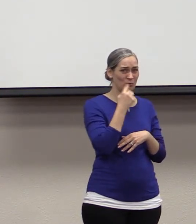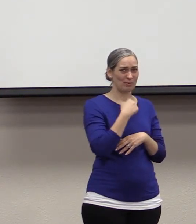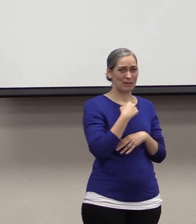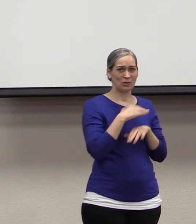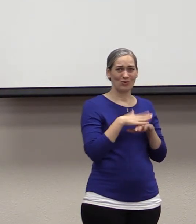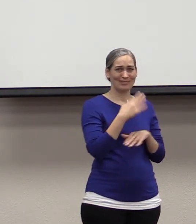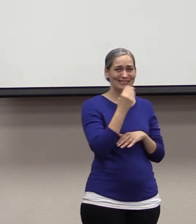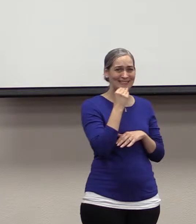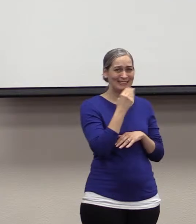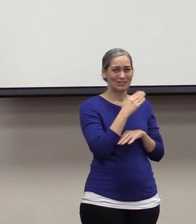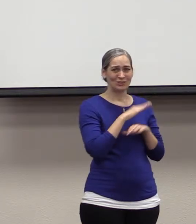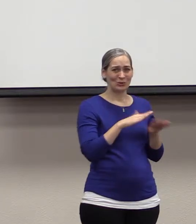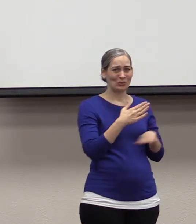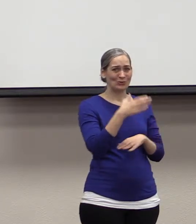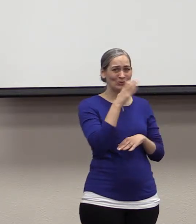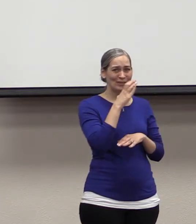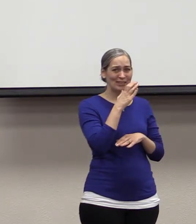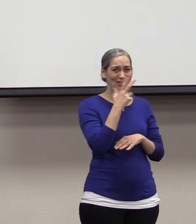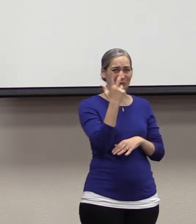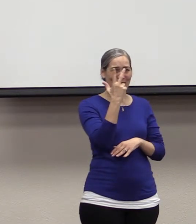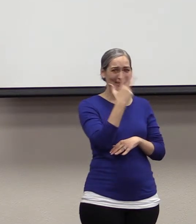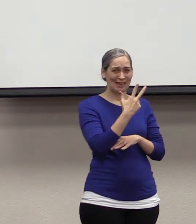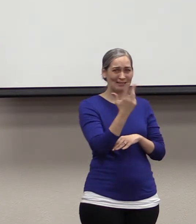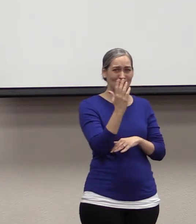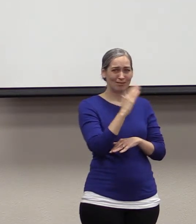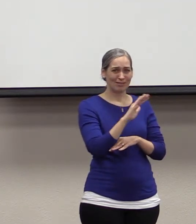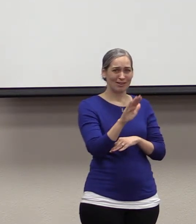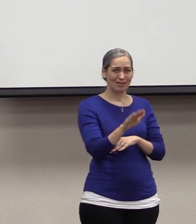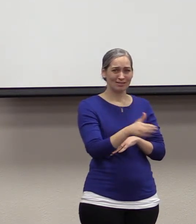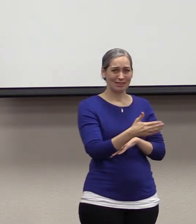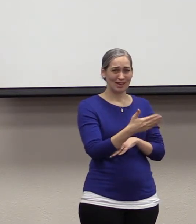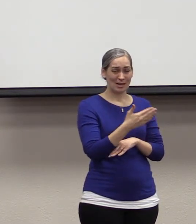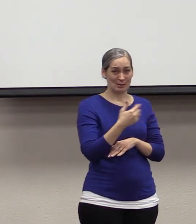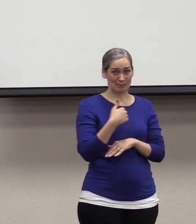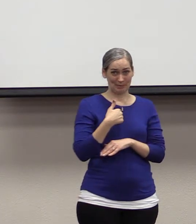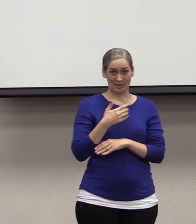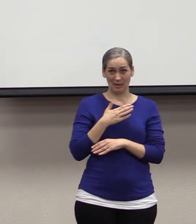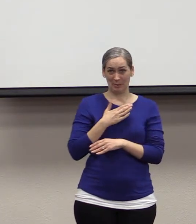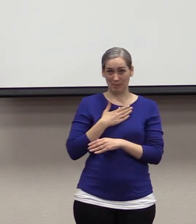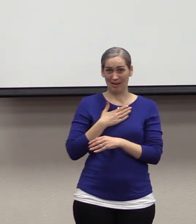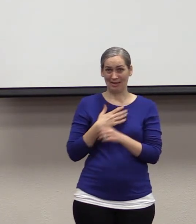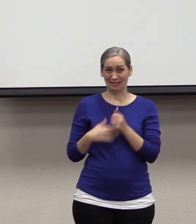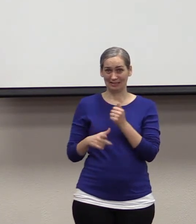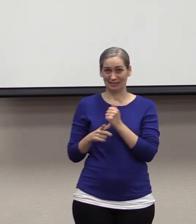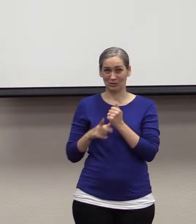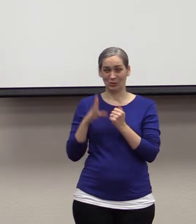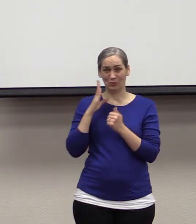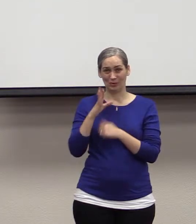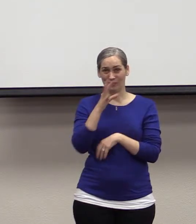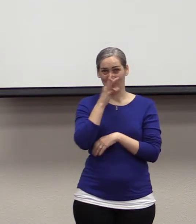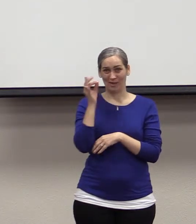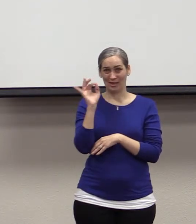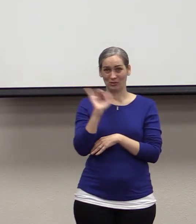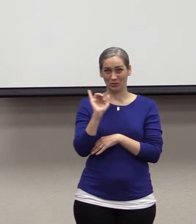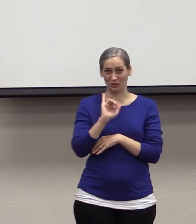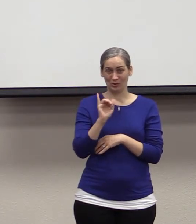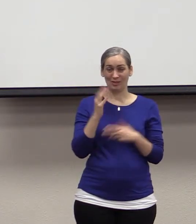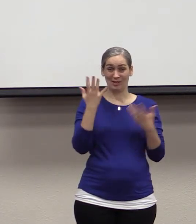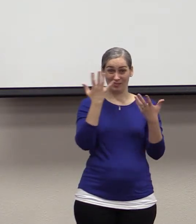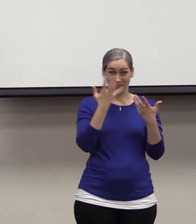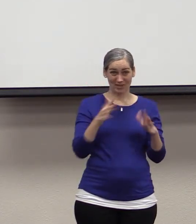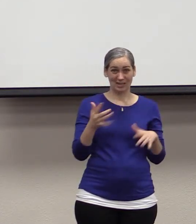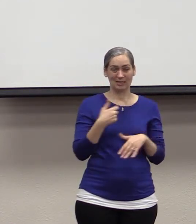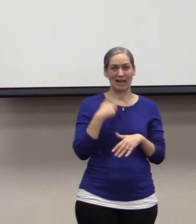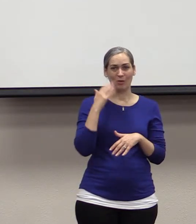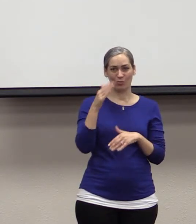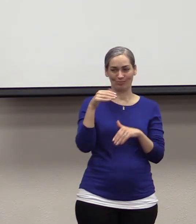for 3 days, night or day. I and my attendants will fast as you do. When this is done, I will go to the